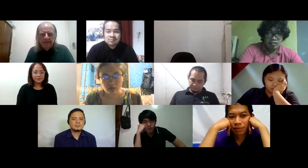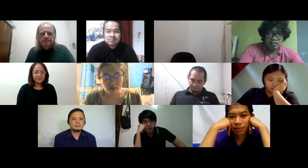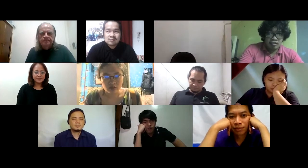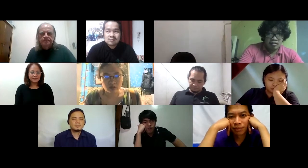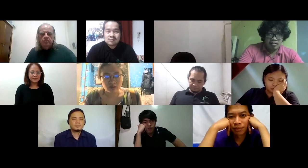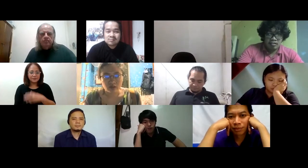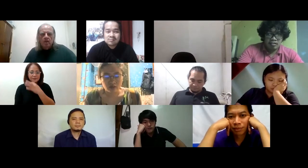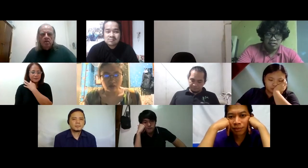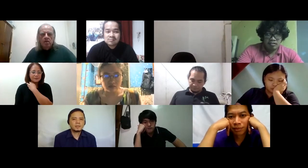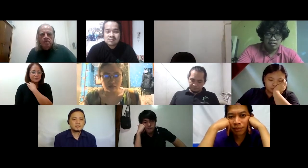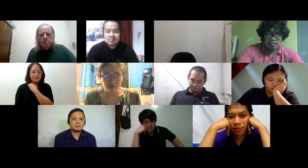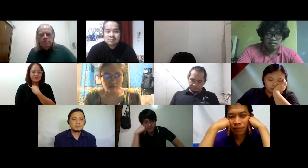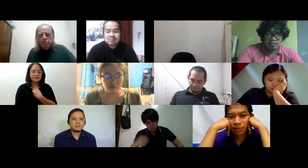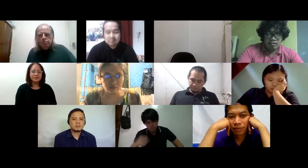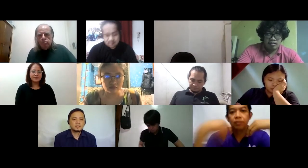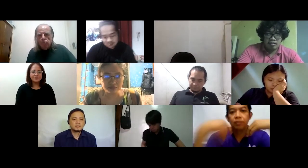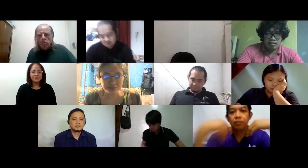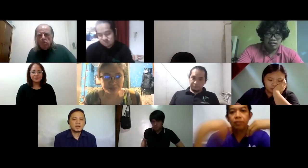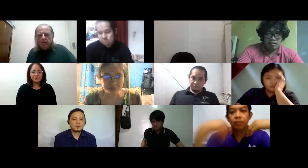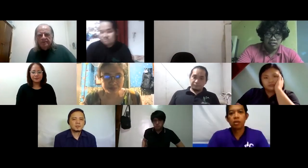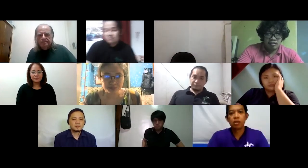Kyla, yeah. Shaq went to the bathroom.